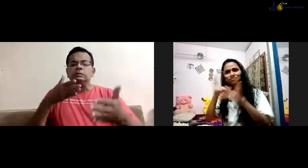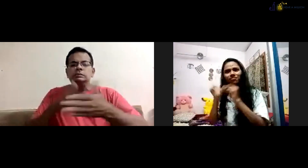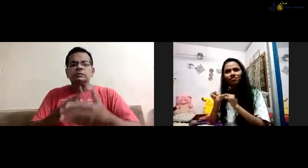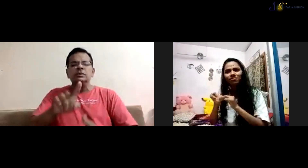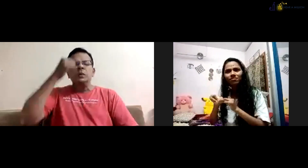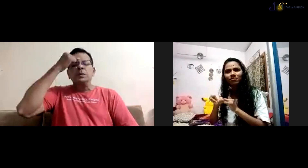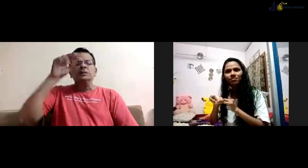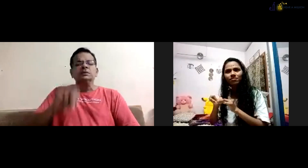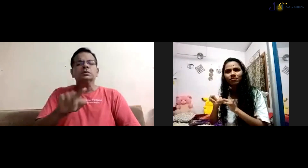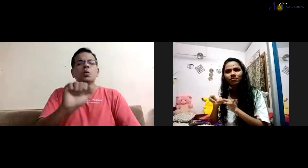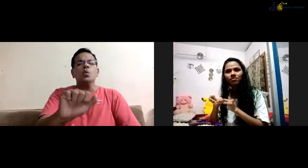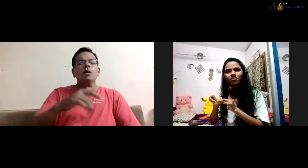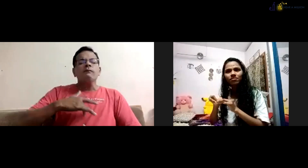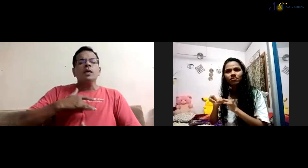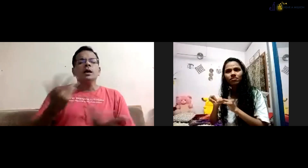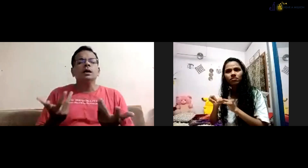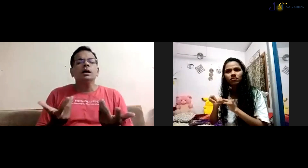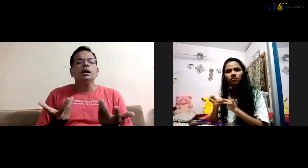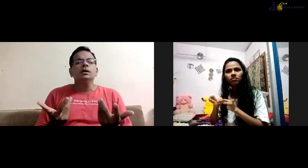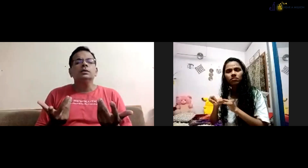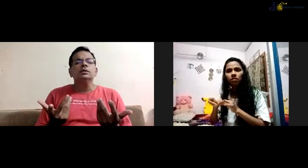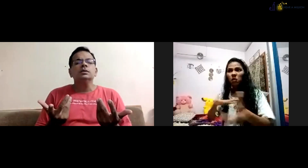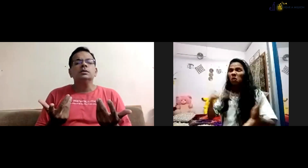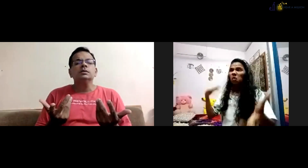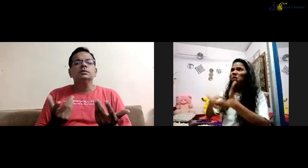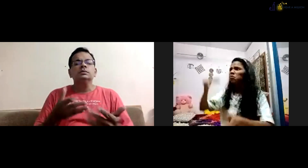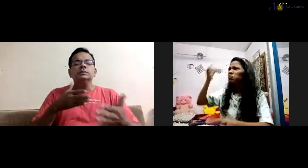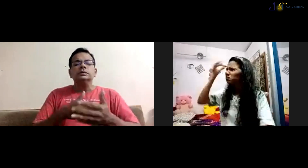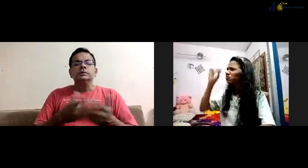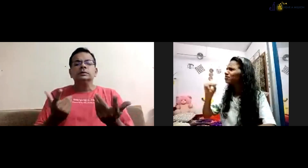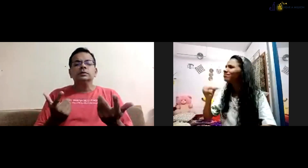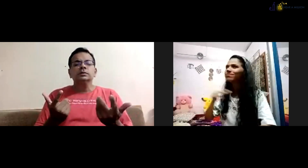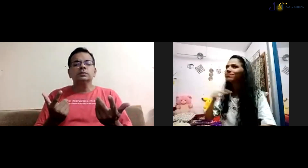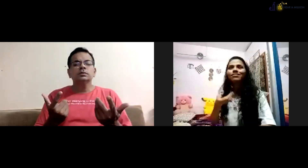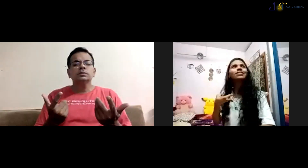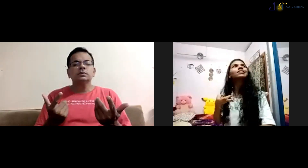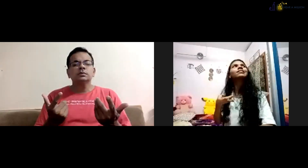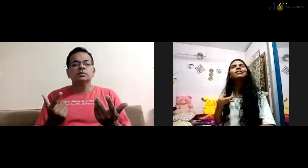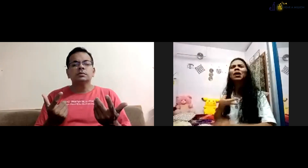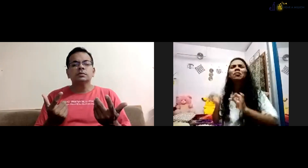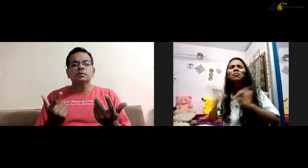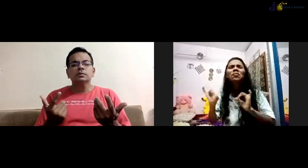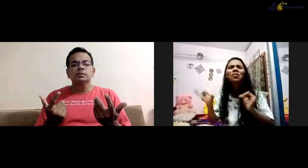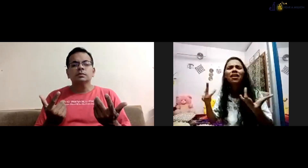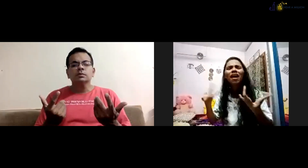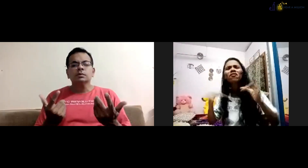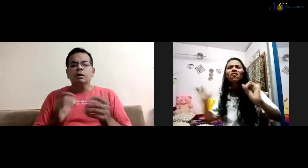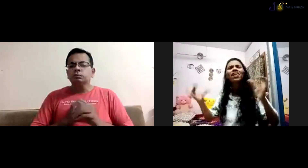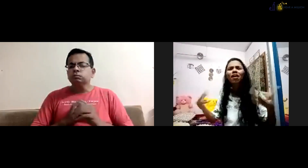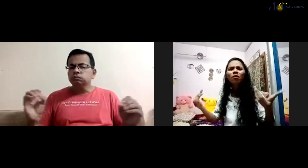thread and needle and as like other can. Is there any challenge what you feel? If you feel